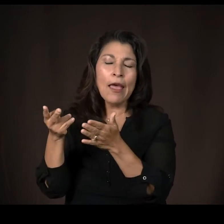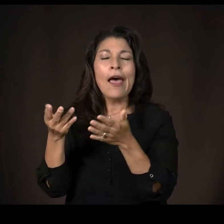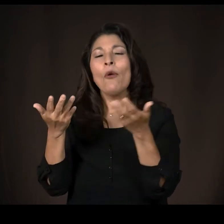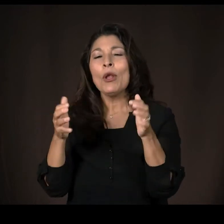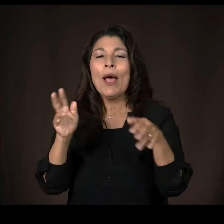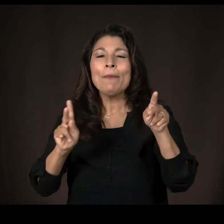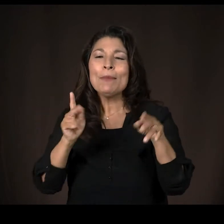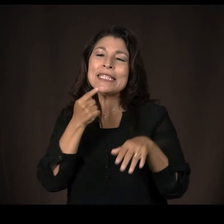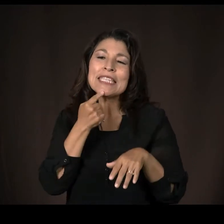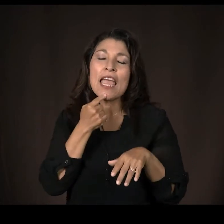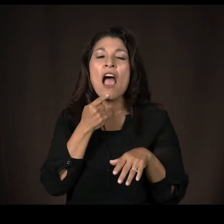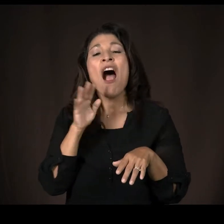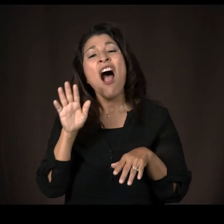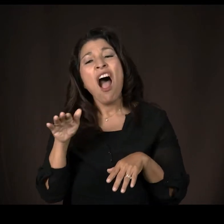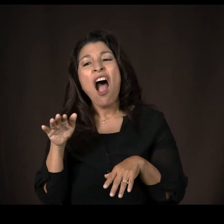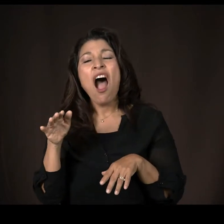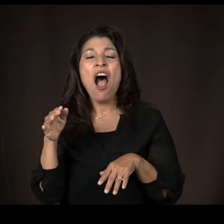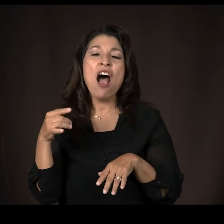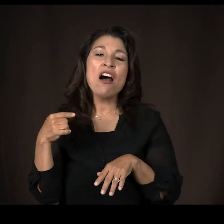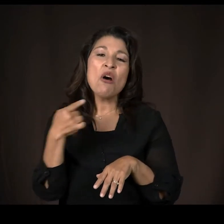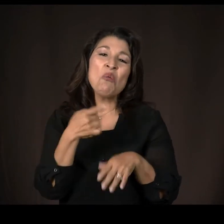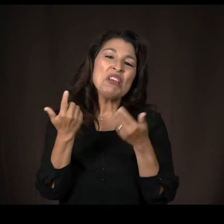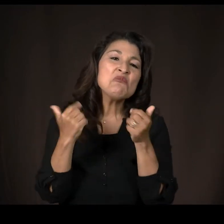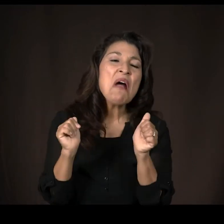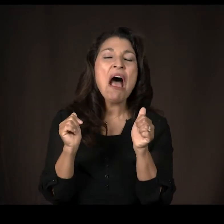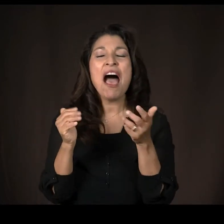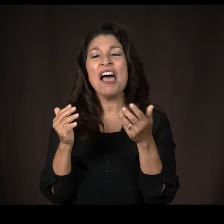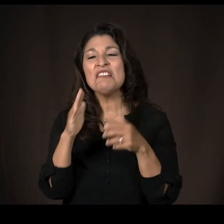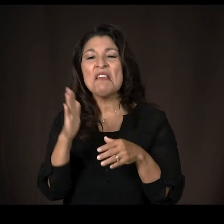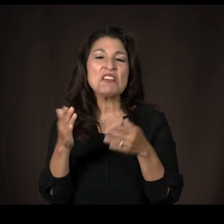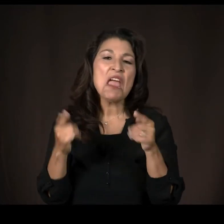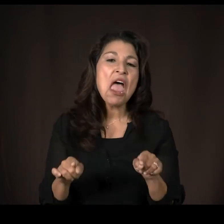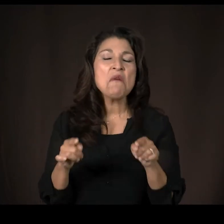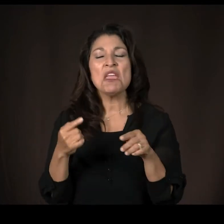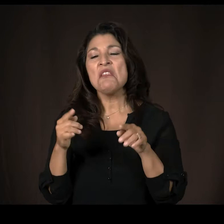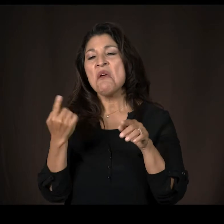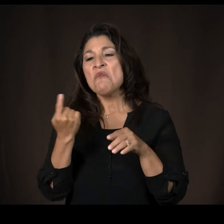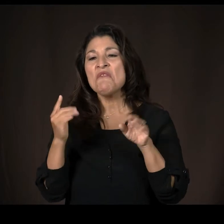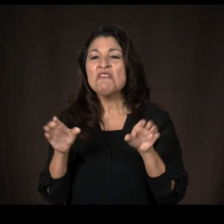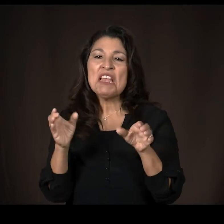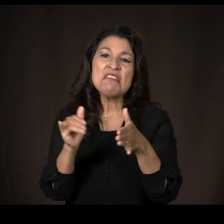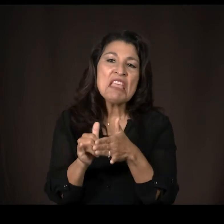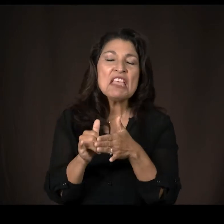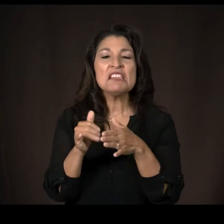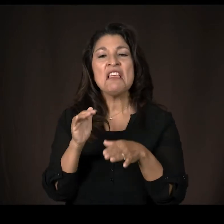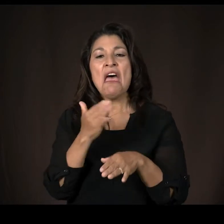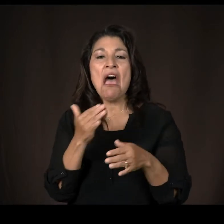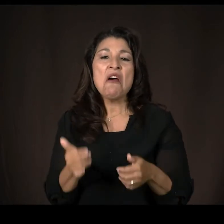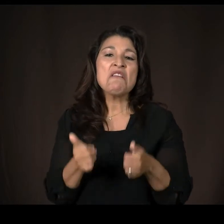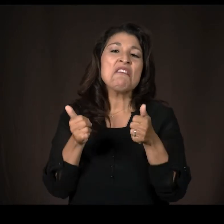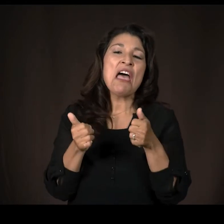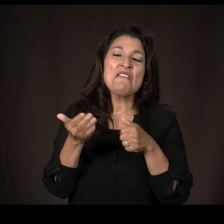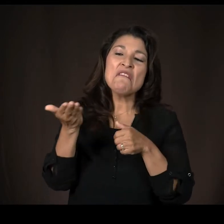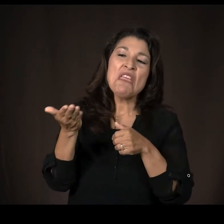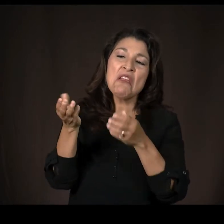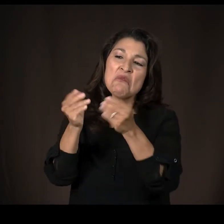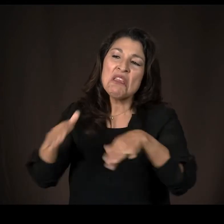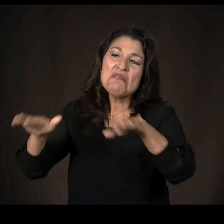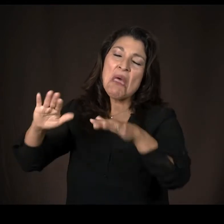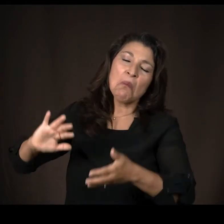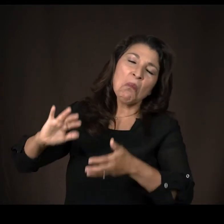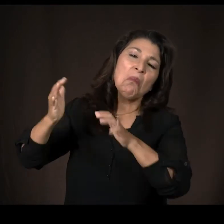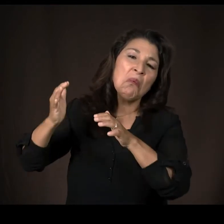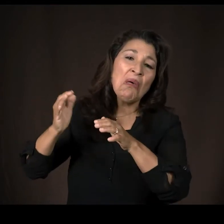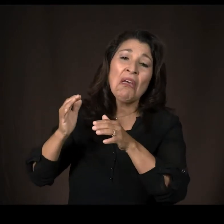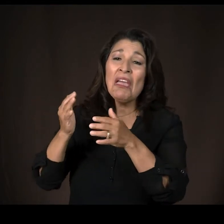it a couple times and it'll never happen. We've always done it this way. We've always lived this way. All of the citizens of Jerusalem